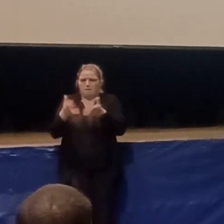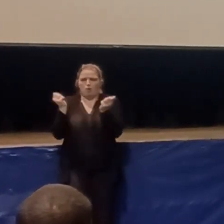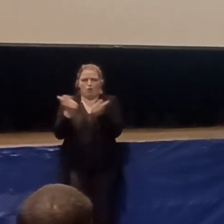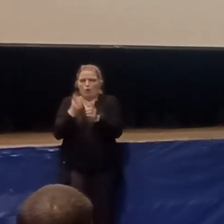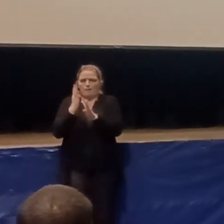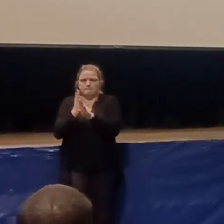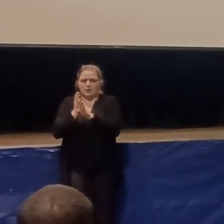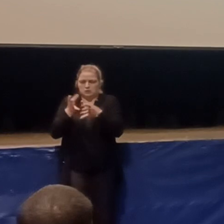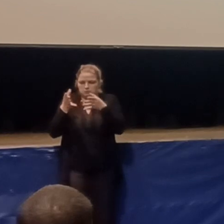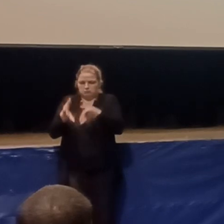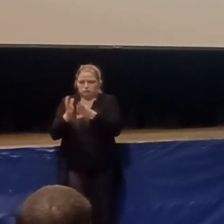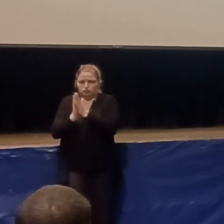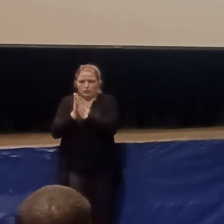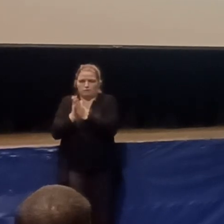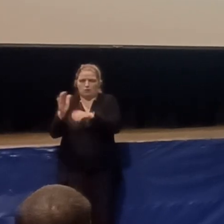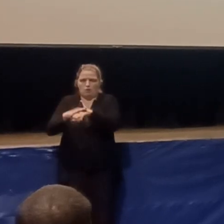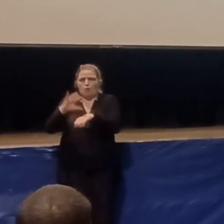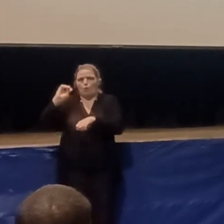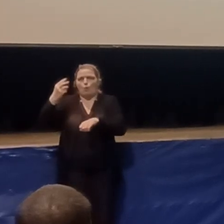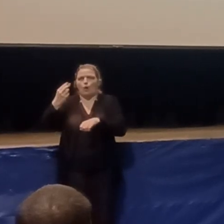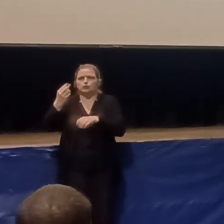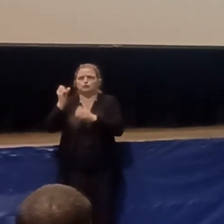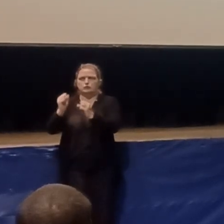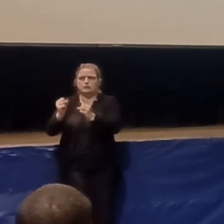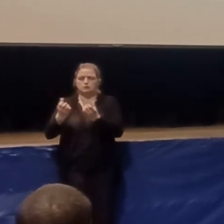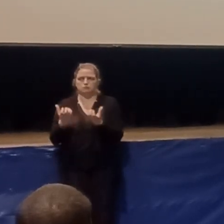onto Washington Street. And